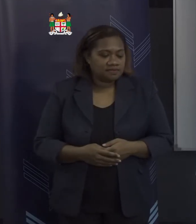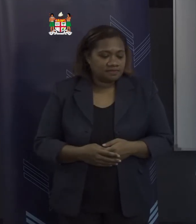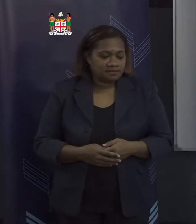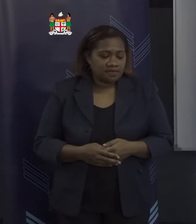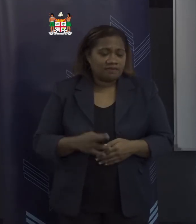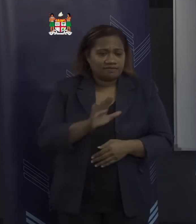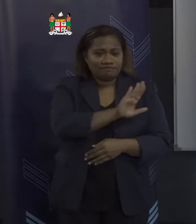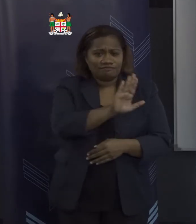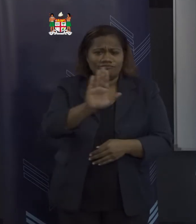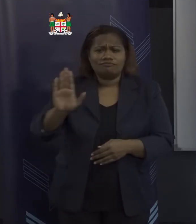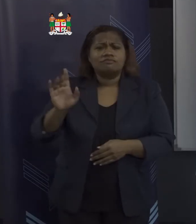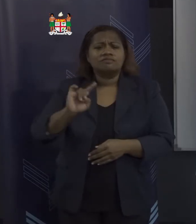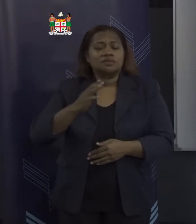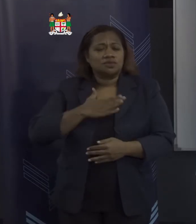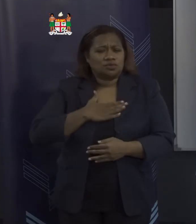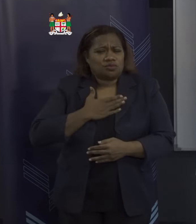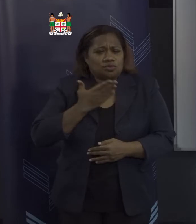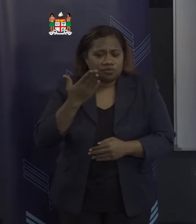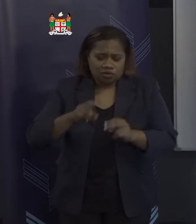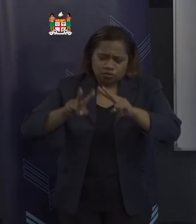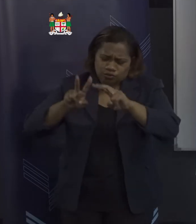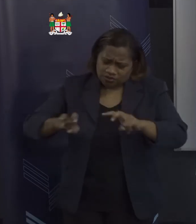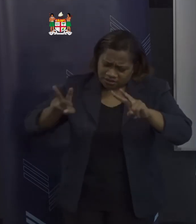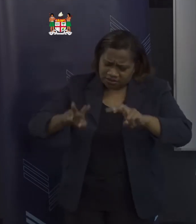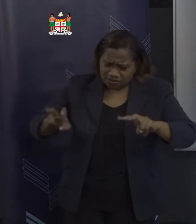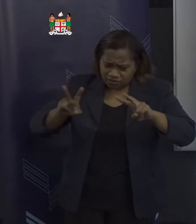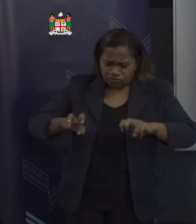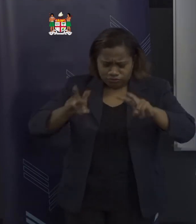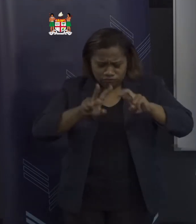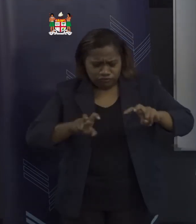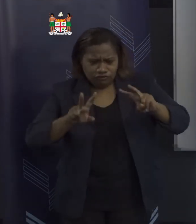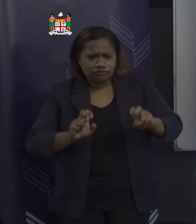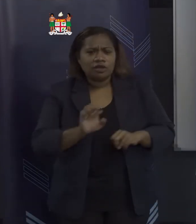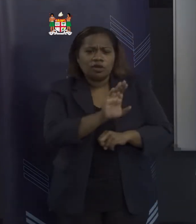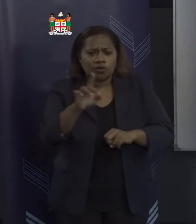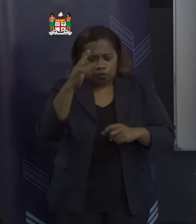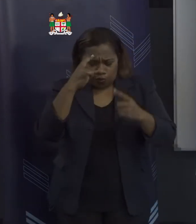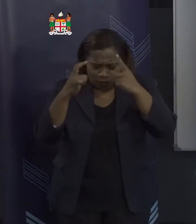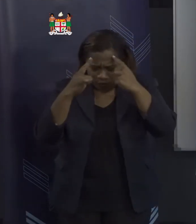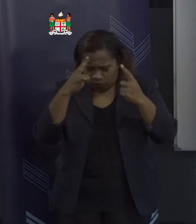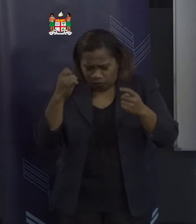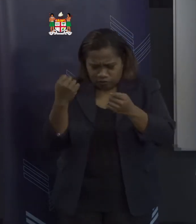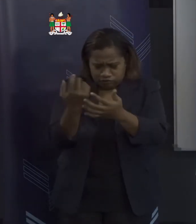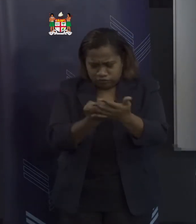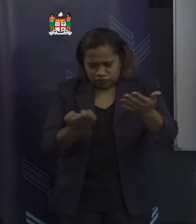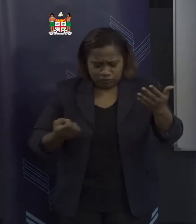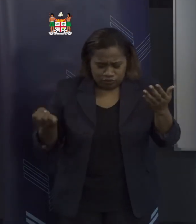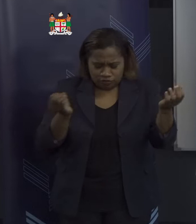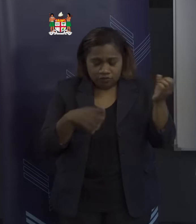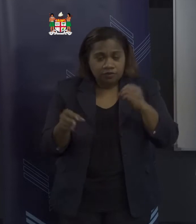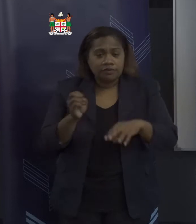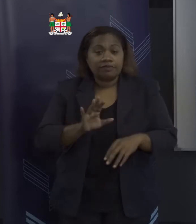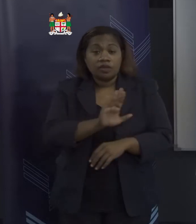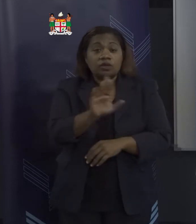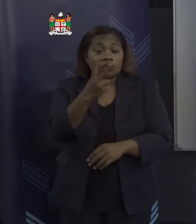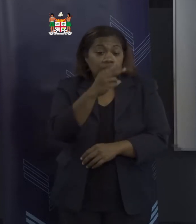ardent interest in researching, observing, and expressing your thoughts. The 2021 topics were